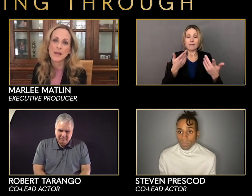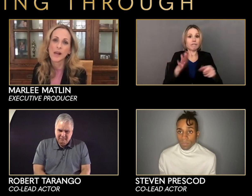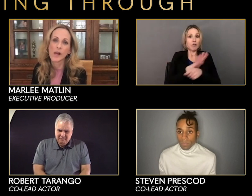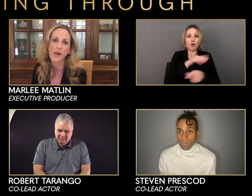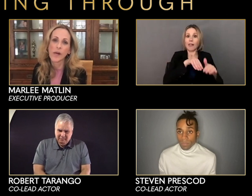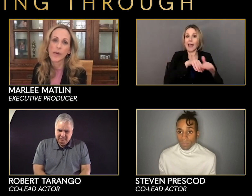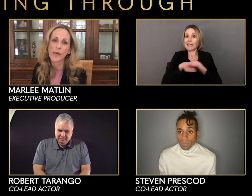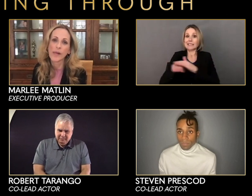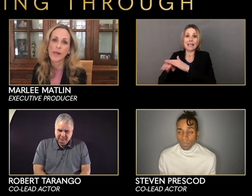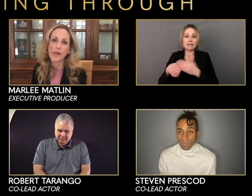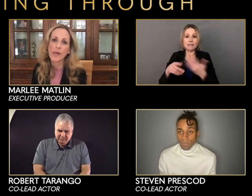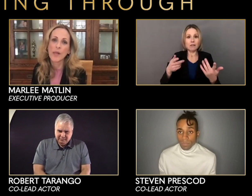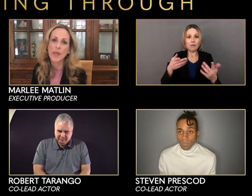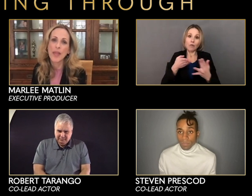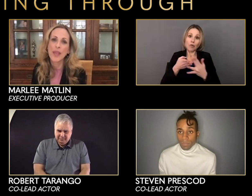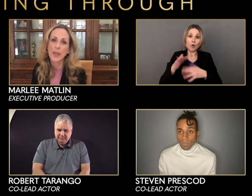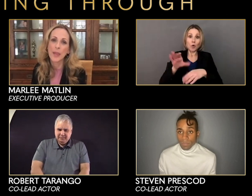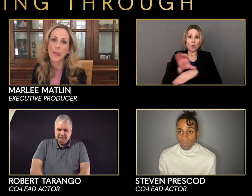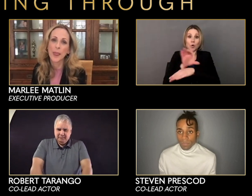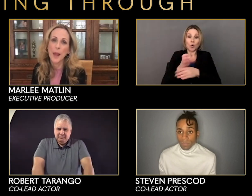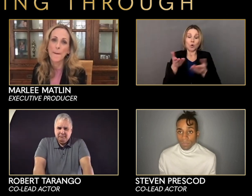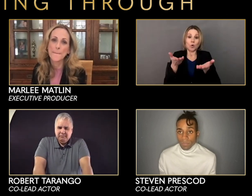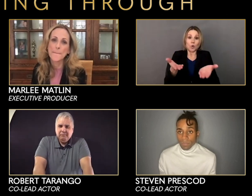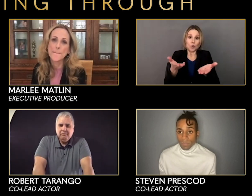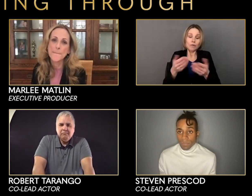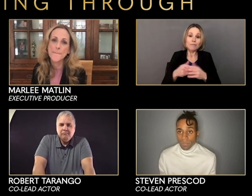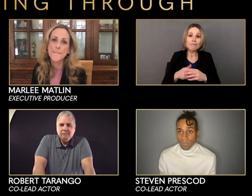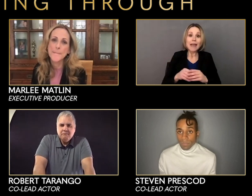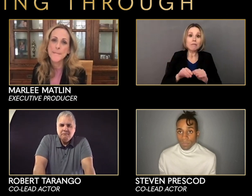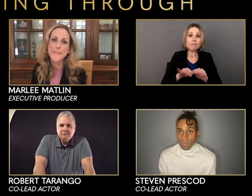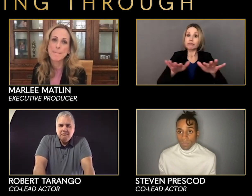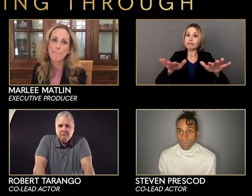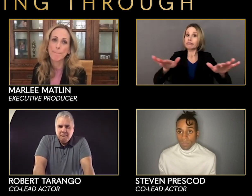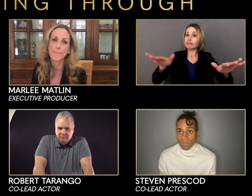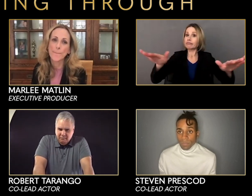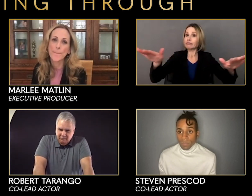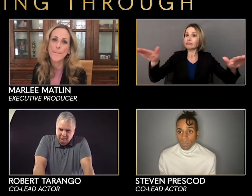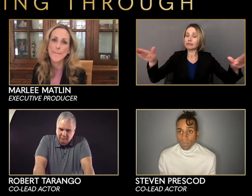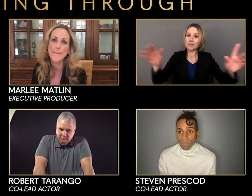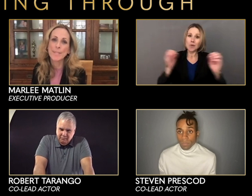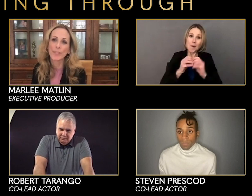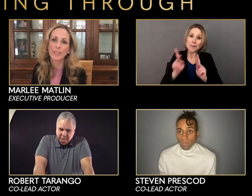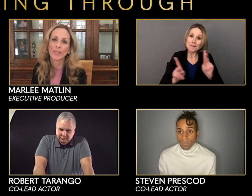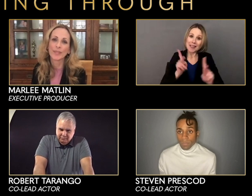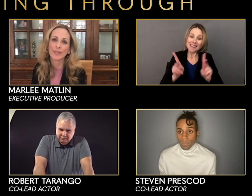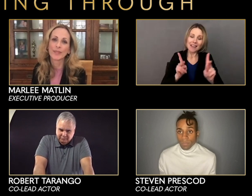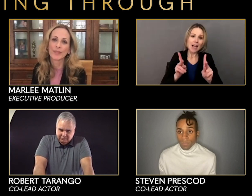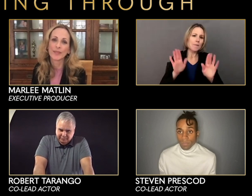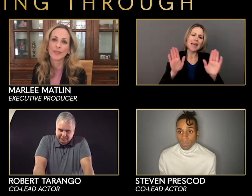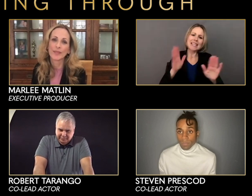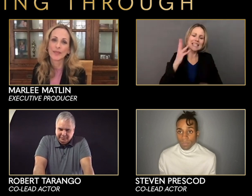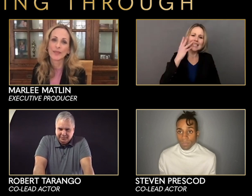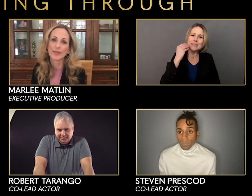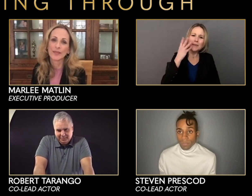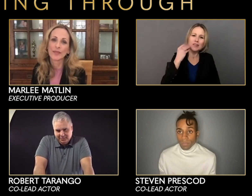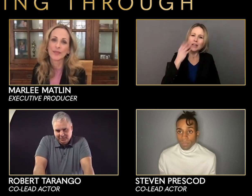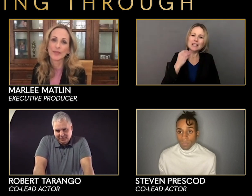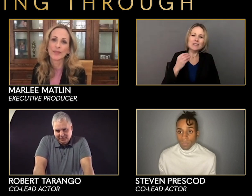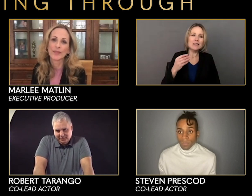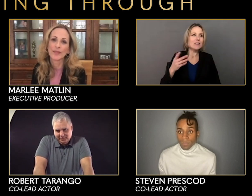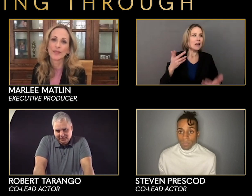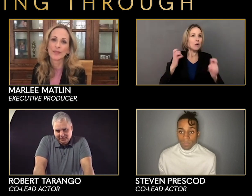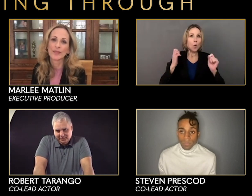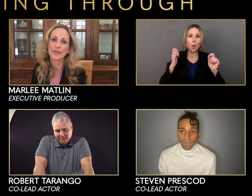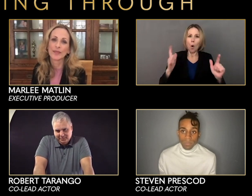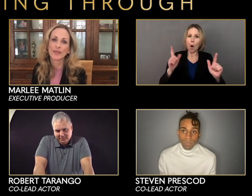share it with so many more people that way. And it's just been an amazing experience to be able to have everyone see it and